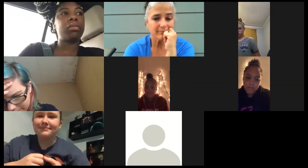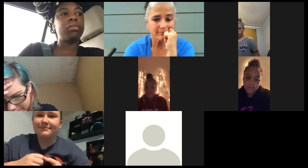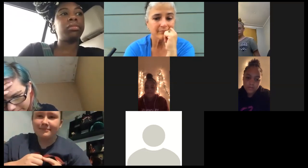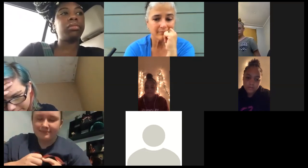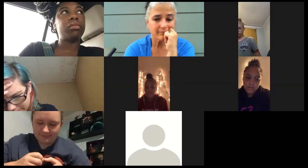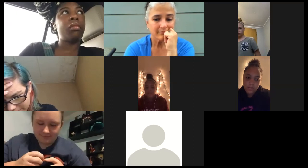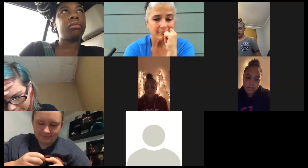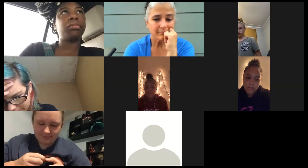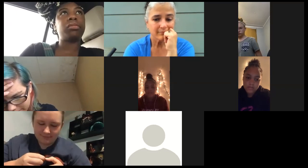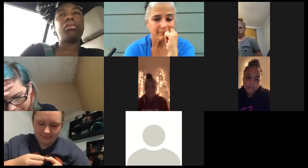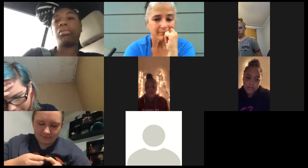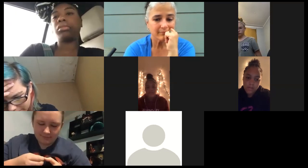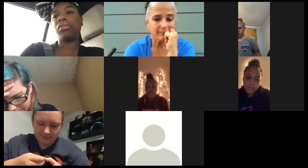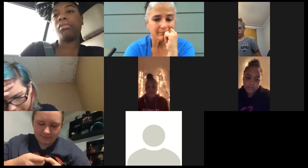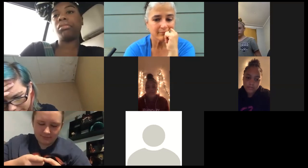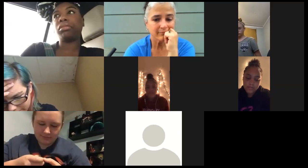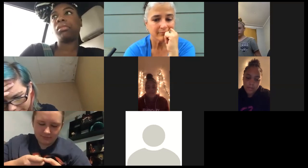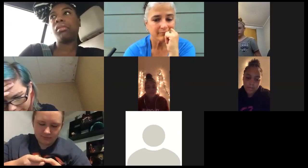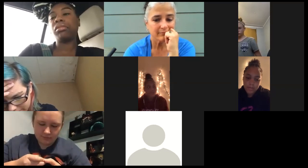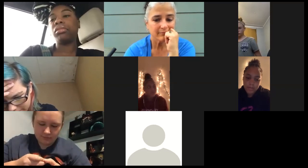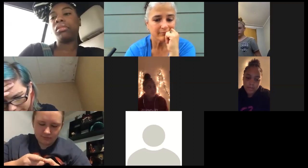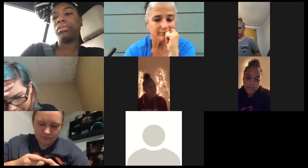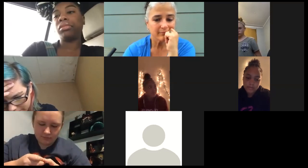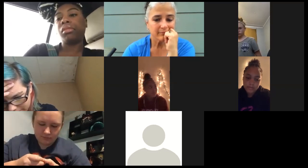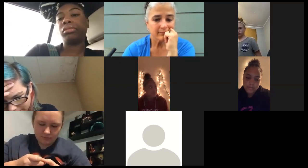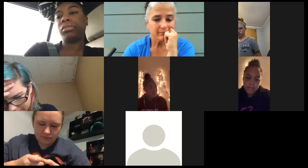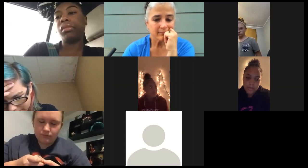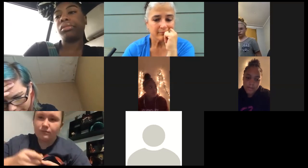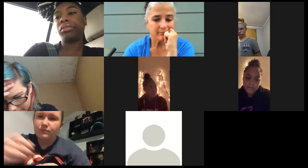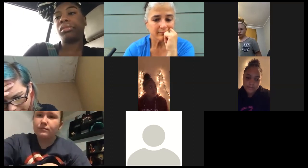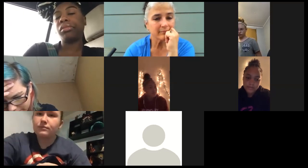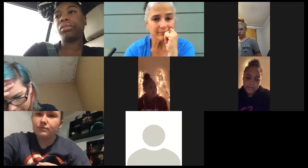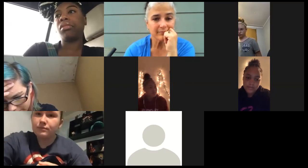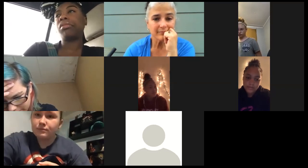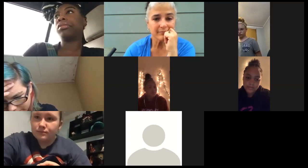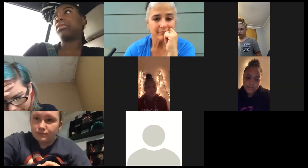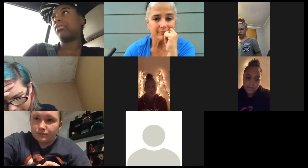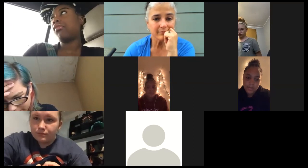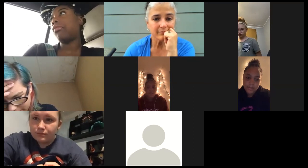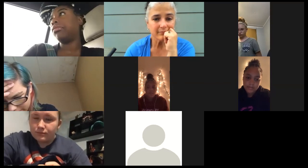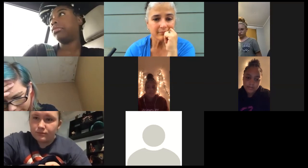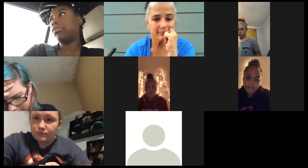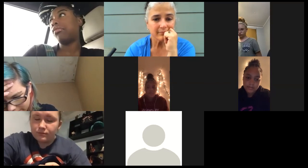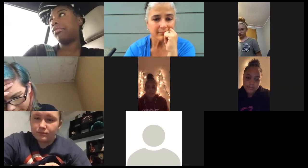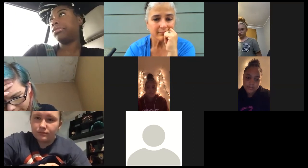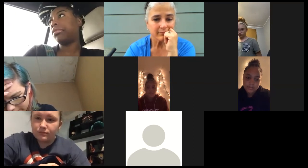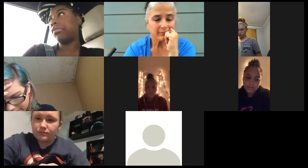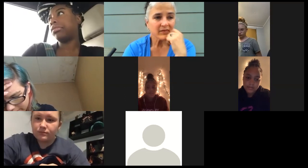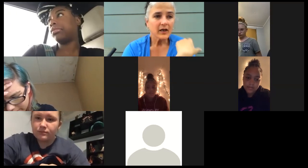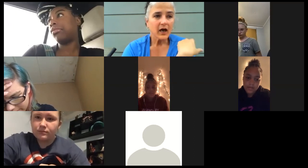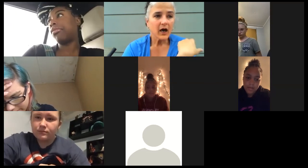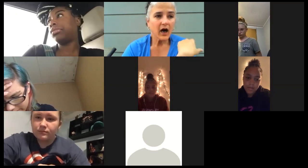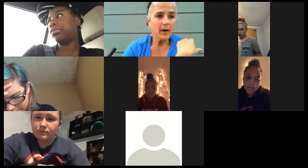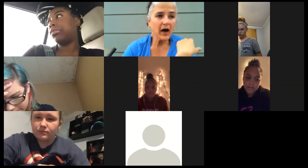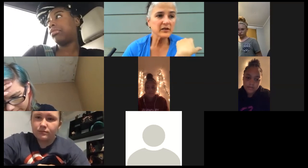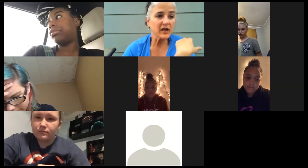So I was asking, do you know what college that gives like that teach good about acting